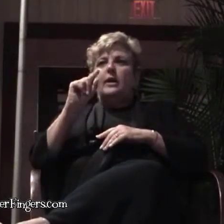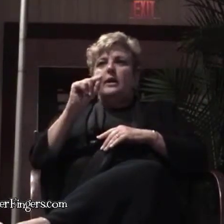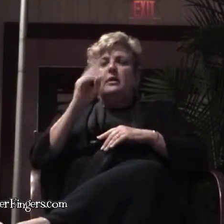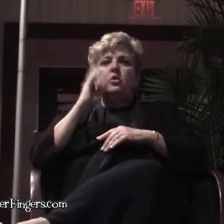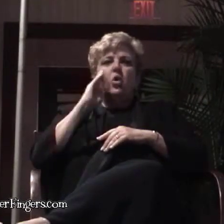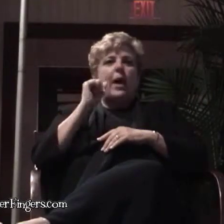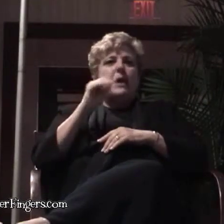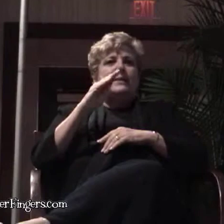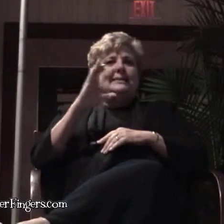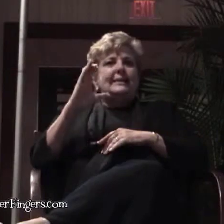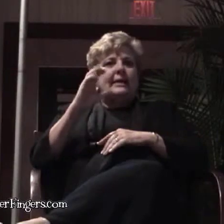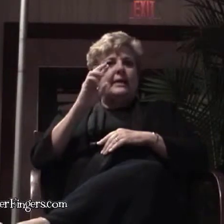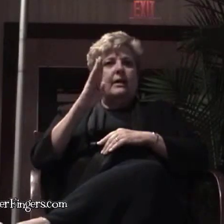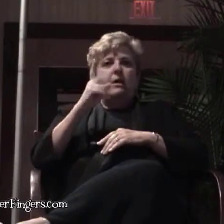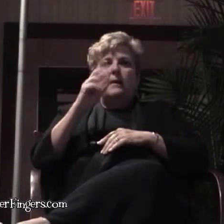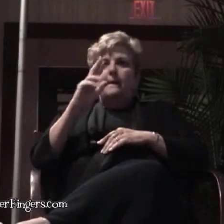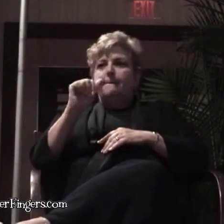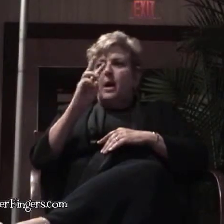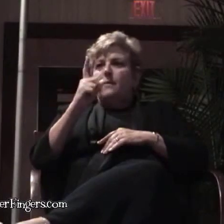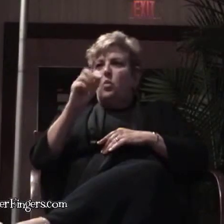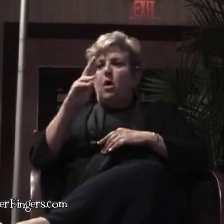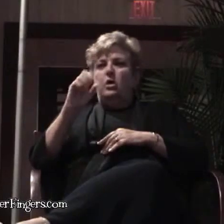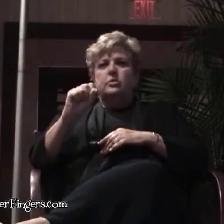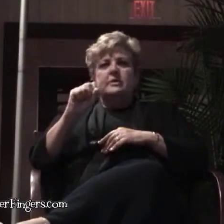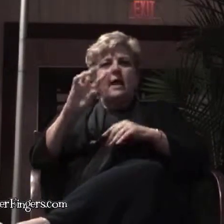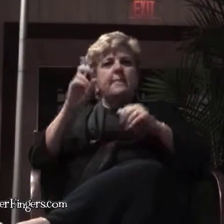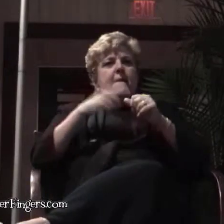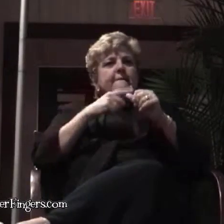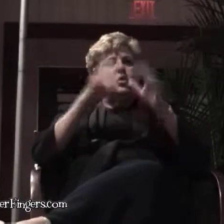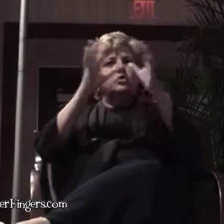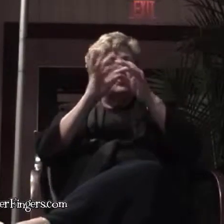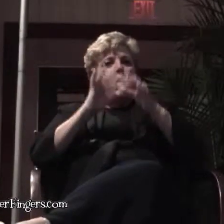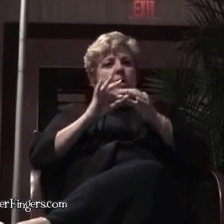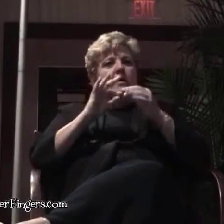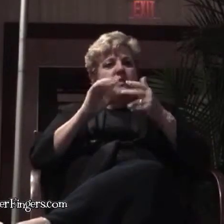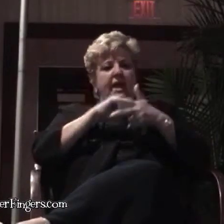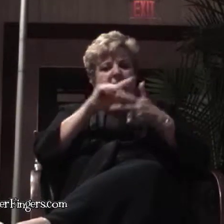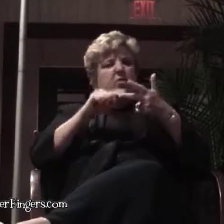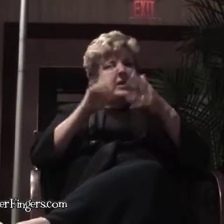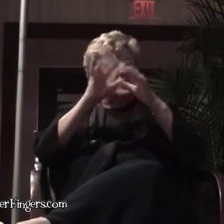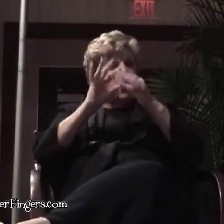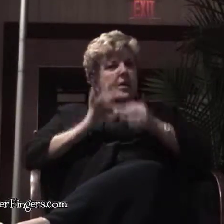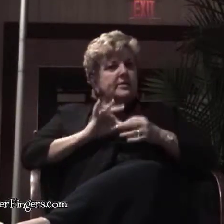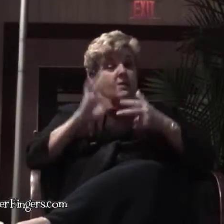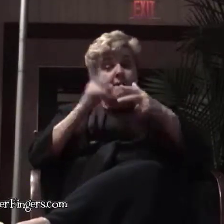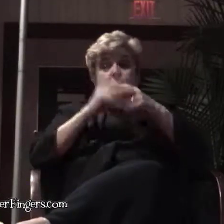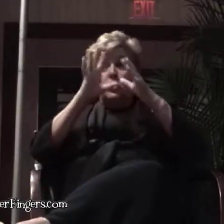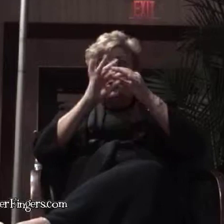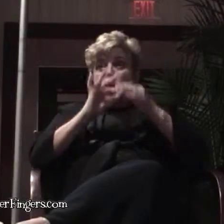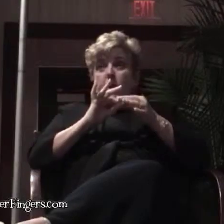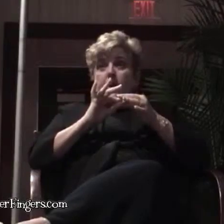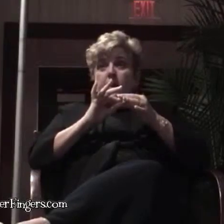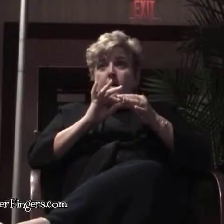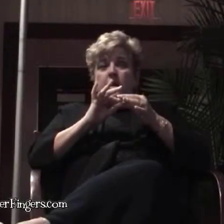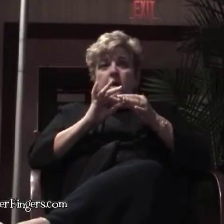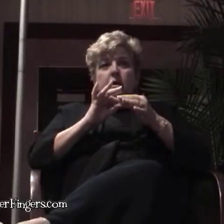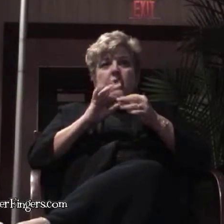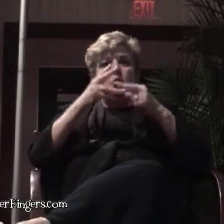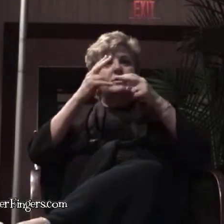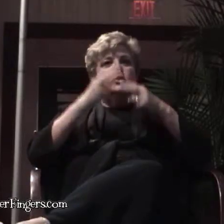New Dance. And the first little vignette that came on, they usually did three little stories, and the first one that came on called The Gift of Life. And it